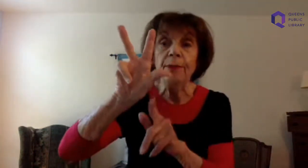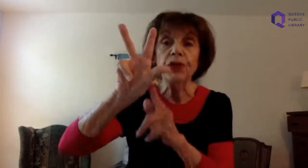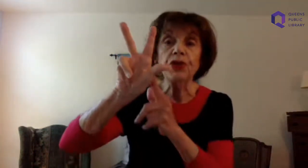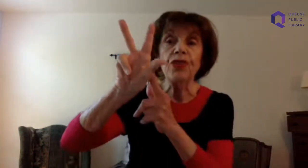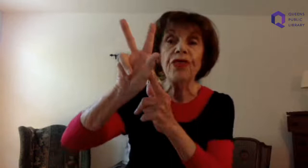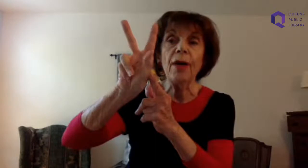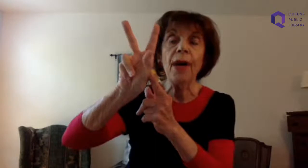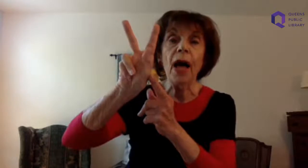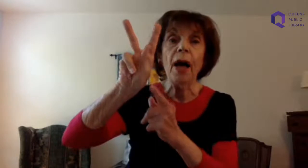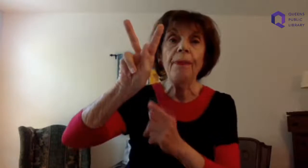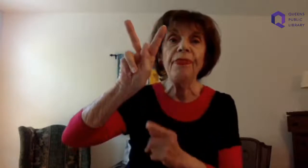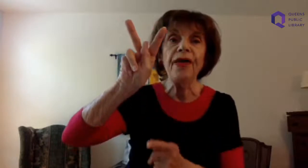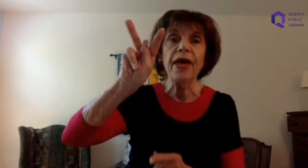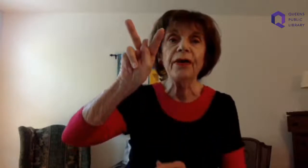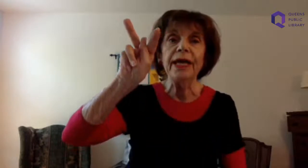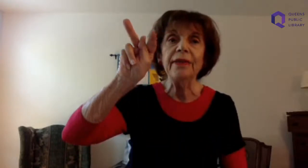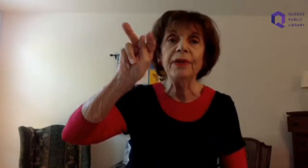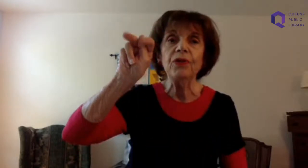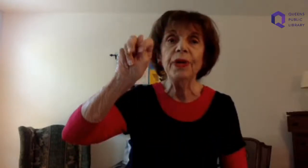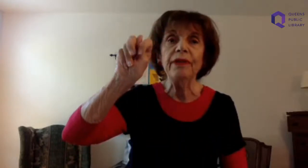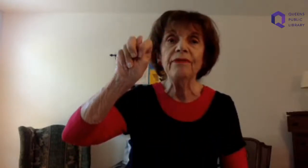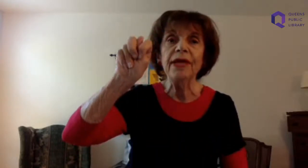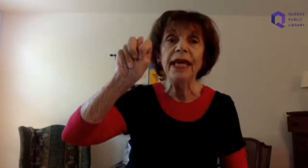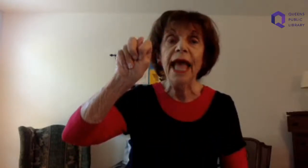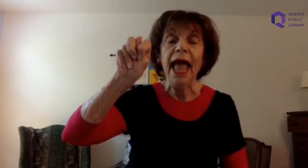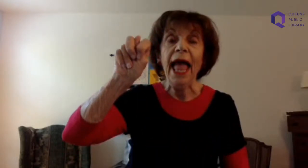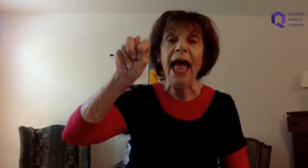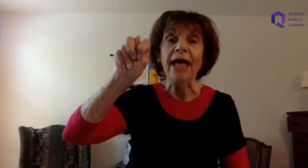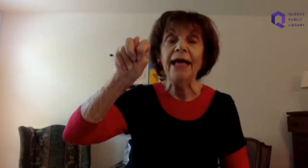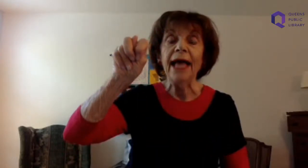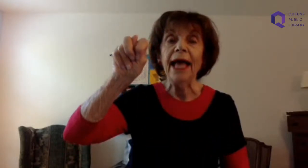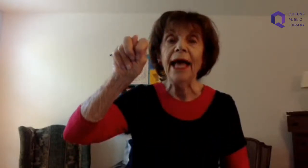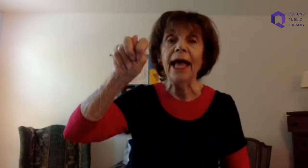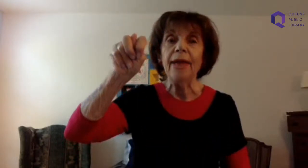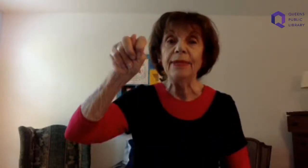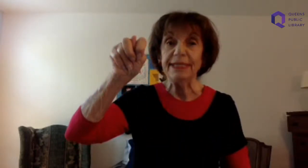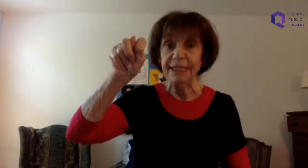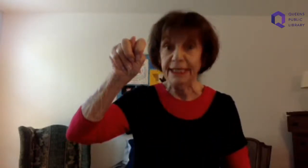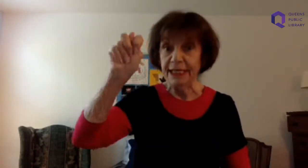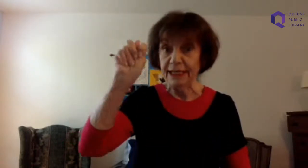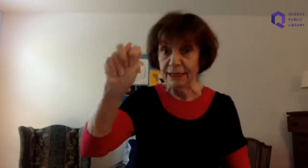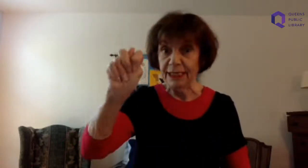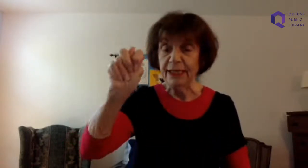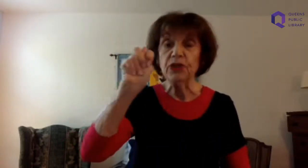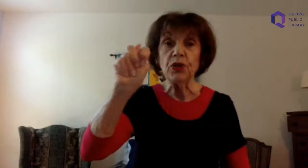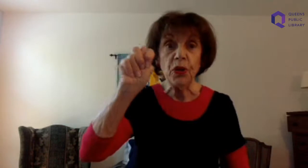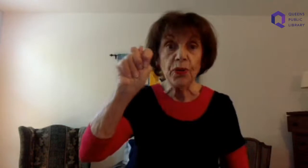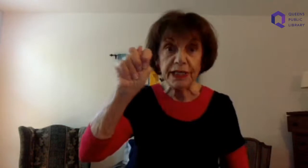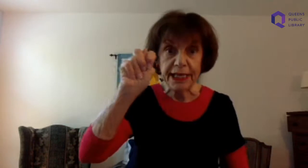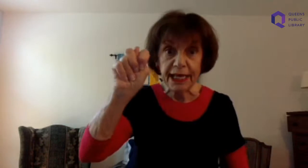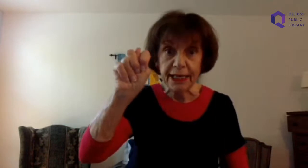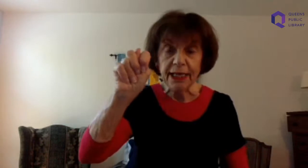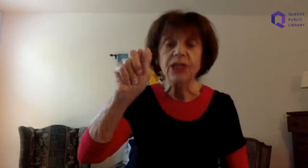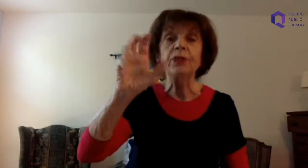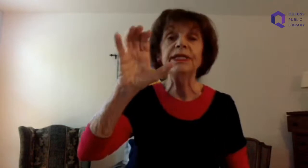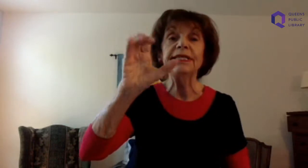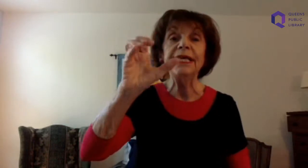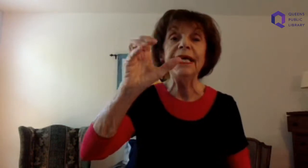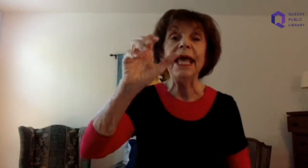Put your thumb up there in between the V and A, B, C, D, T. So you know the T. So it's C,